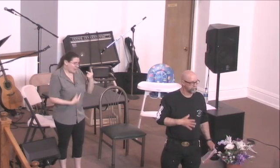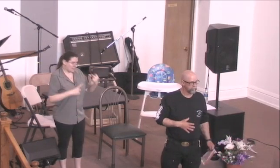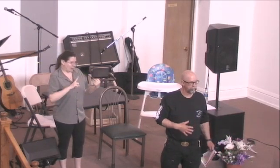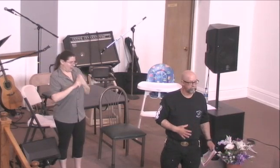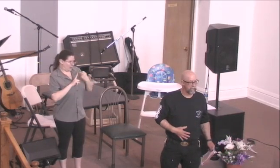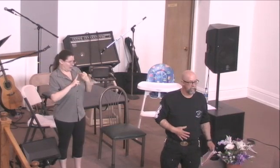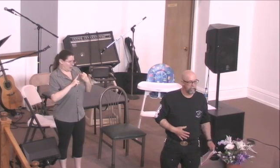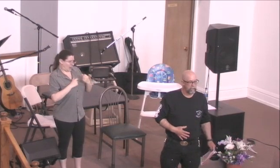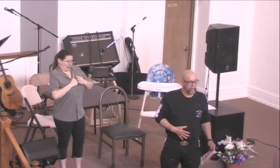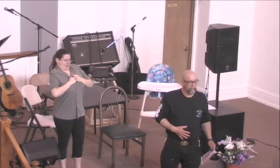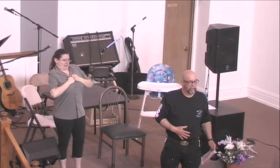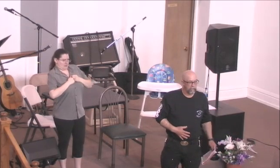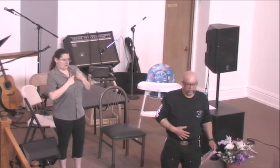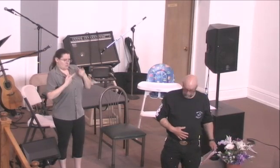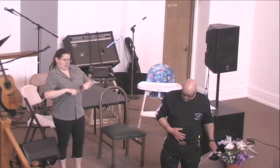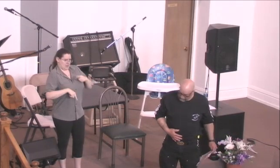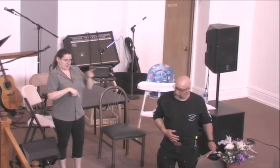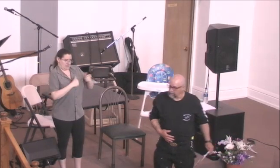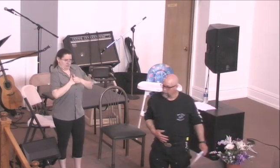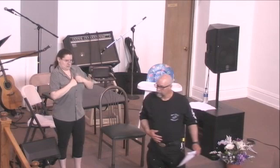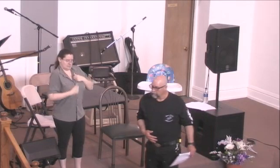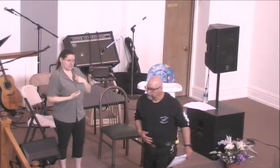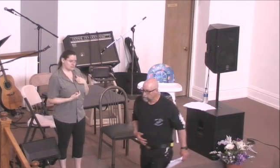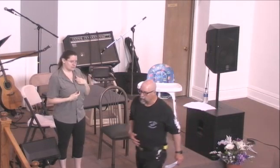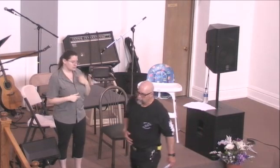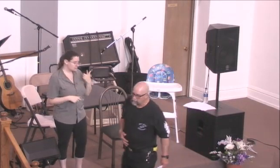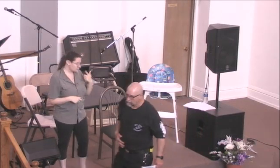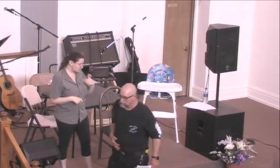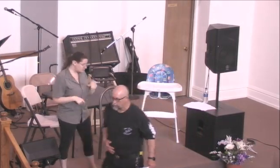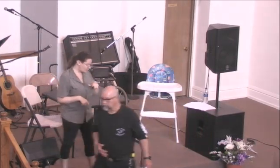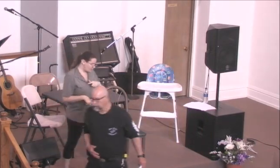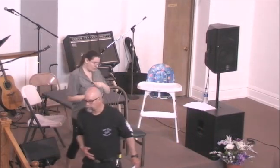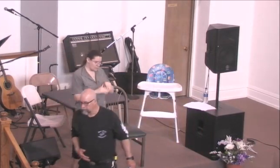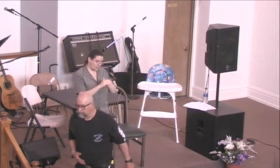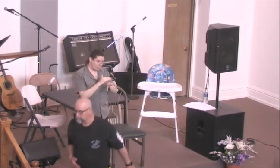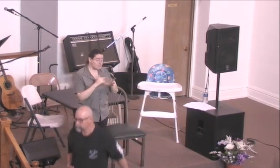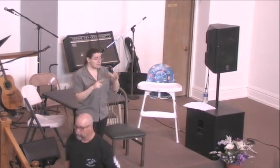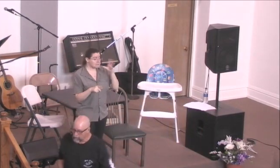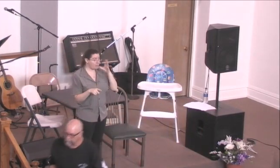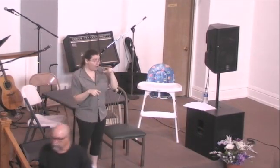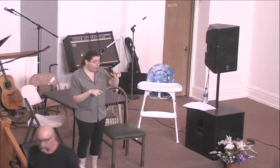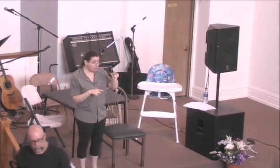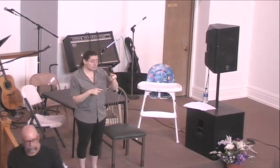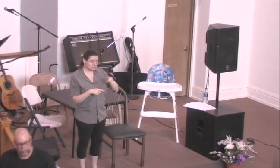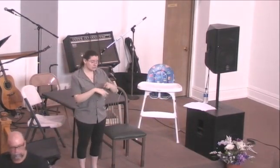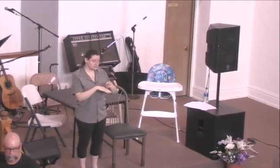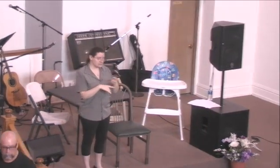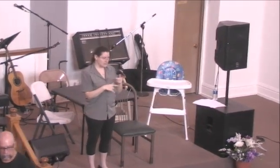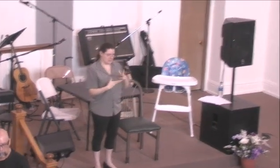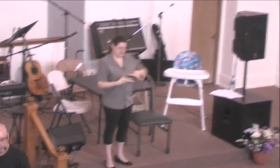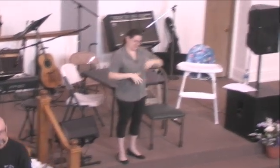happened. And we get in there, and Mama's all twisted up because there's no hymnals.